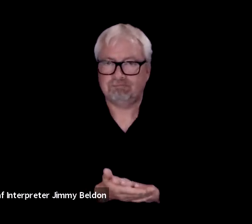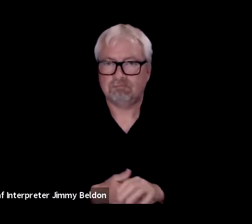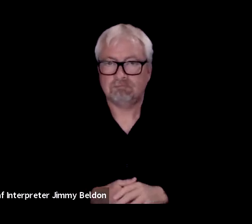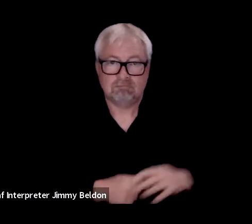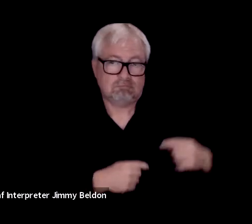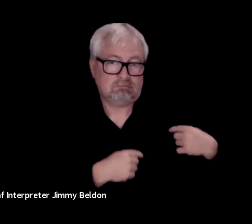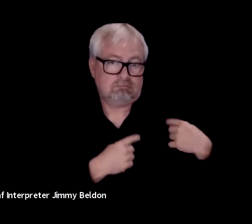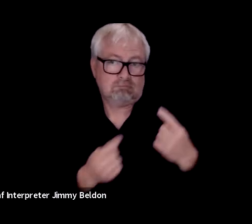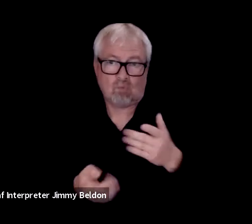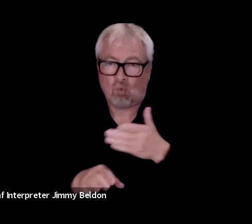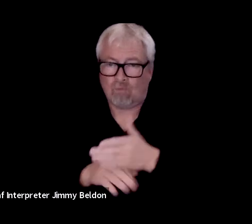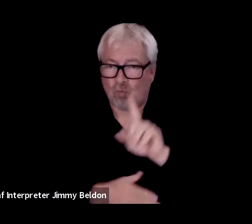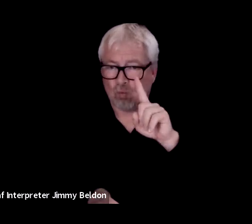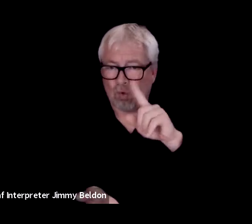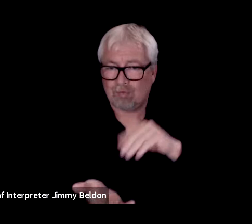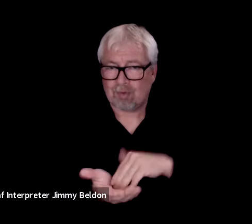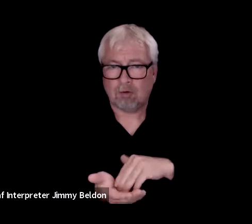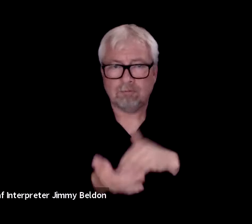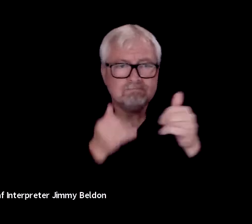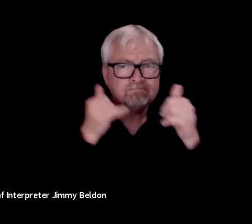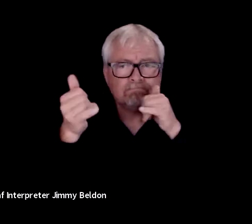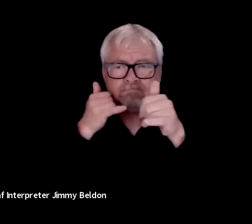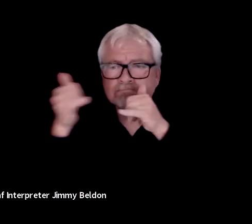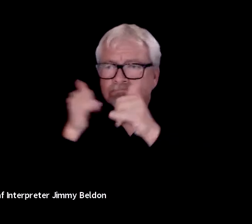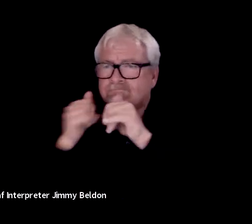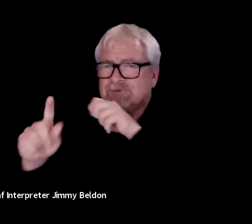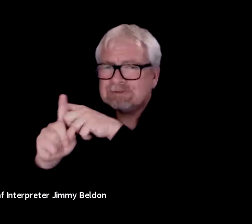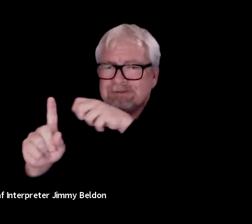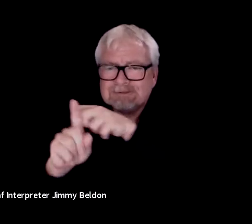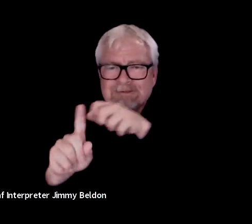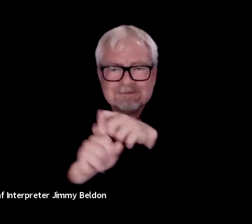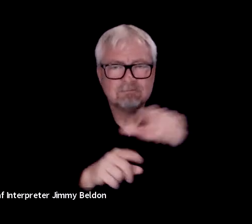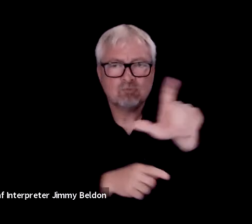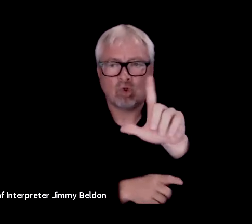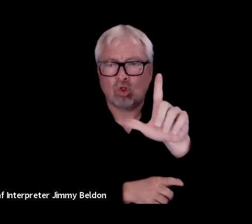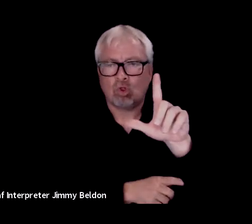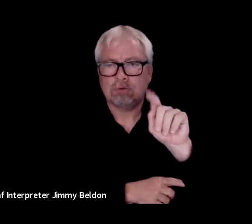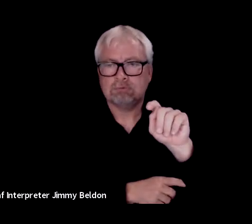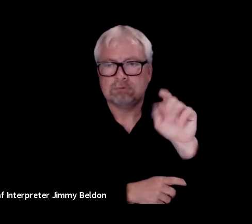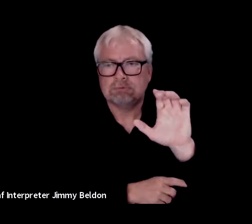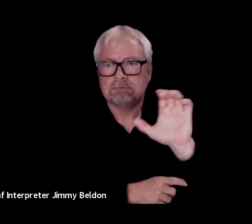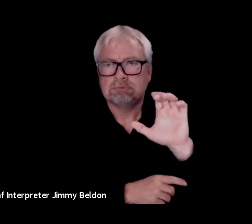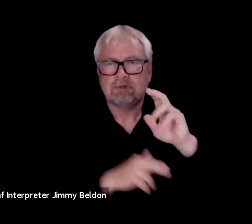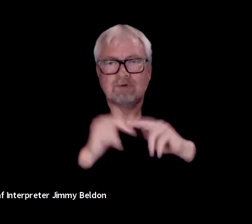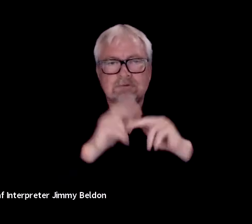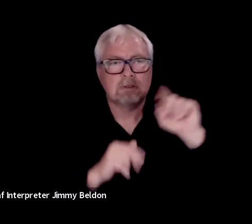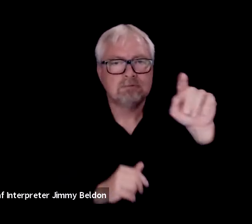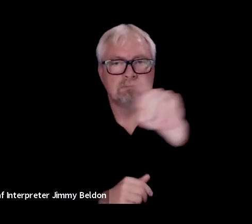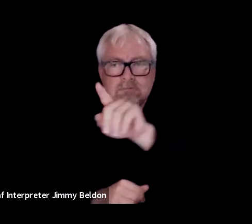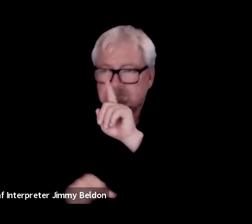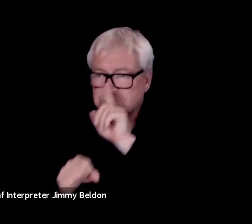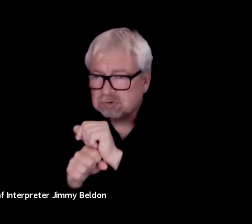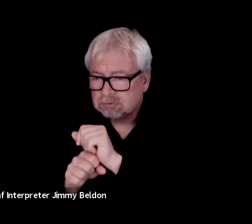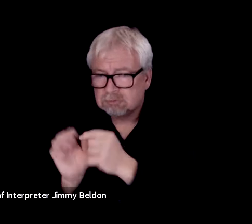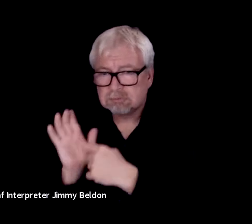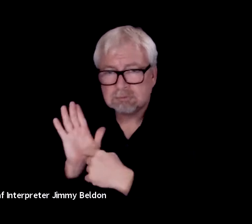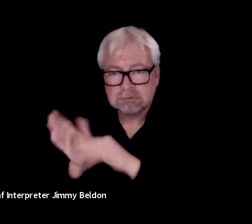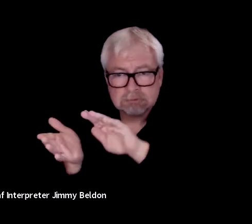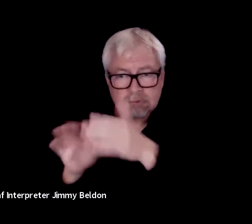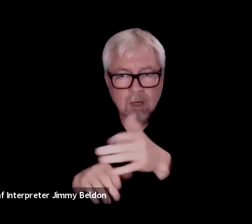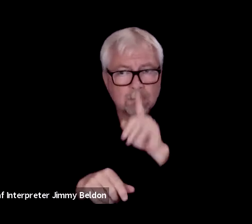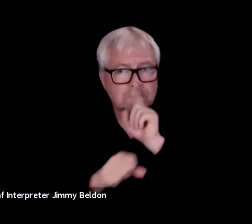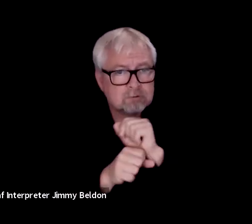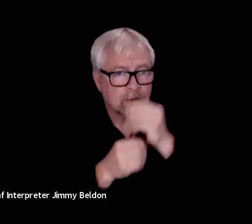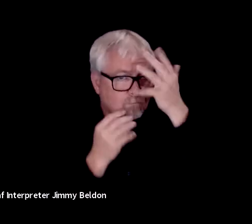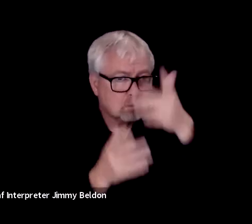COVID-19. This update adds 647 cases and 28 deaths to the state's total